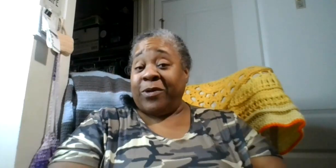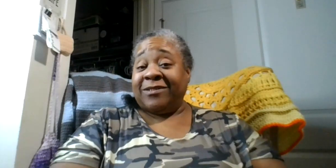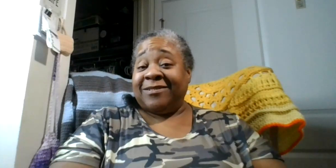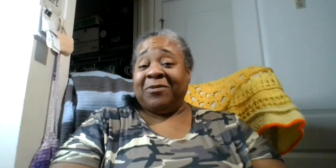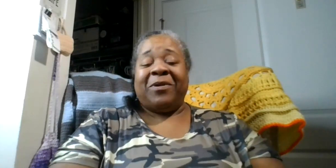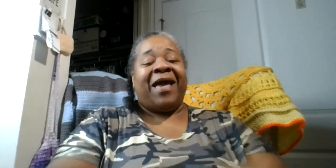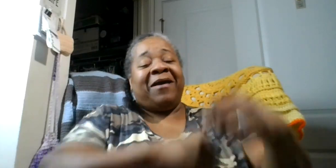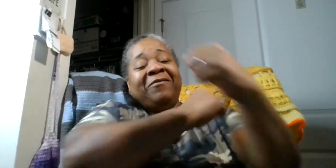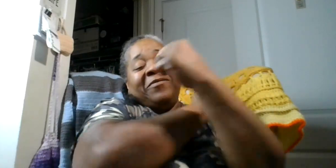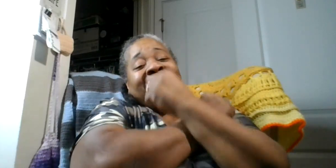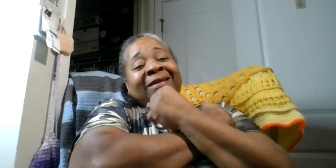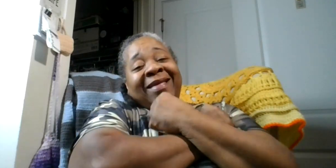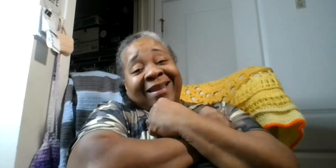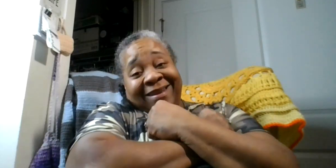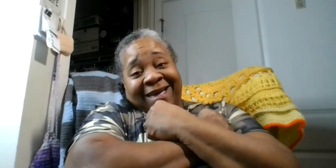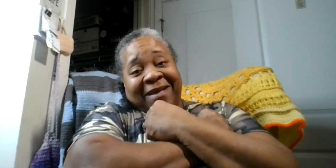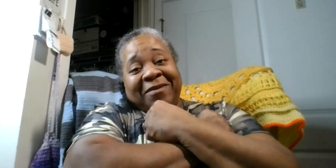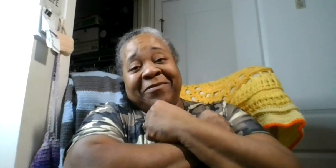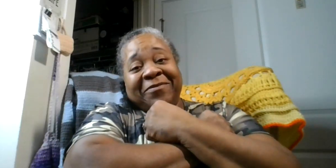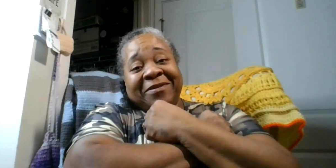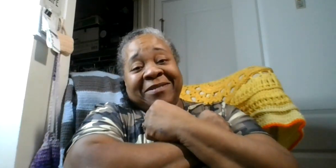Backwards, we have love,